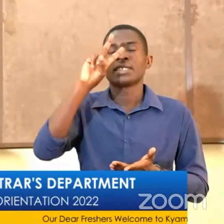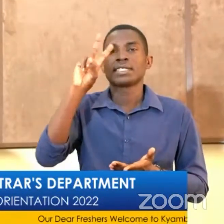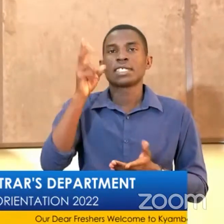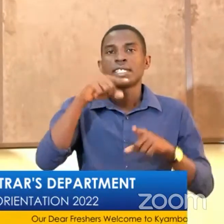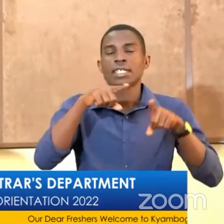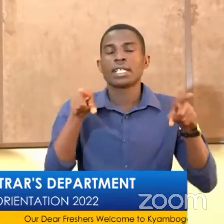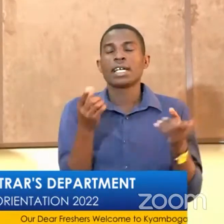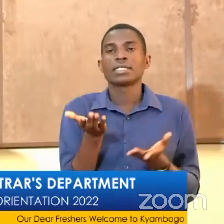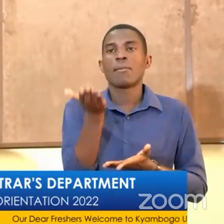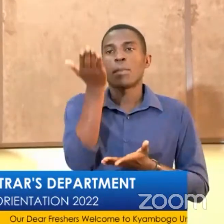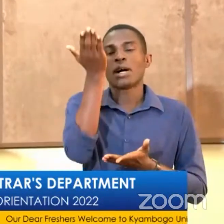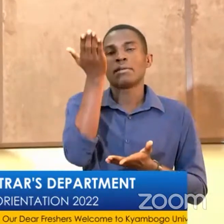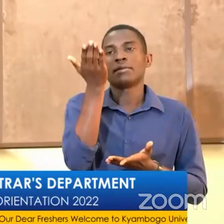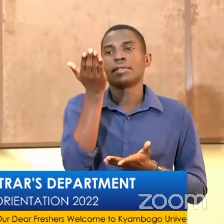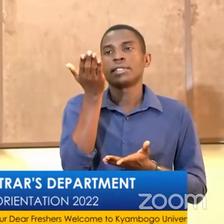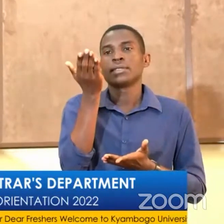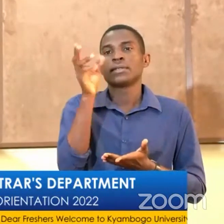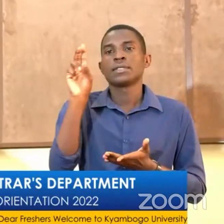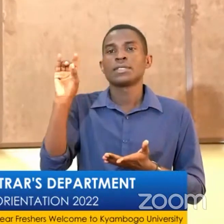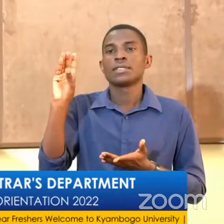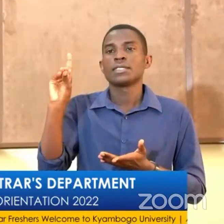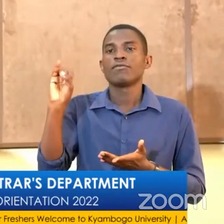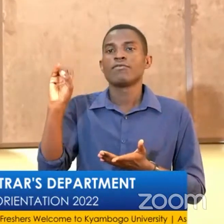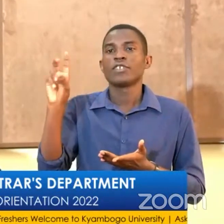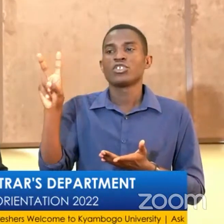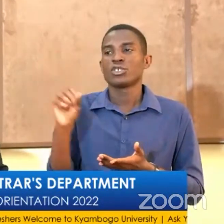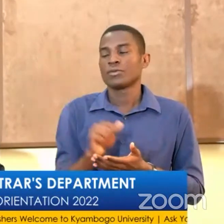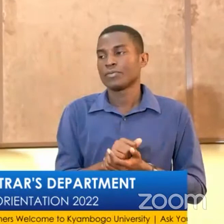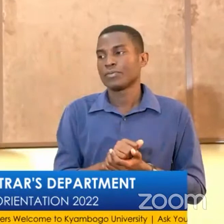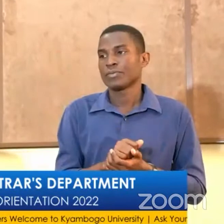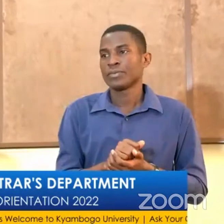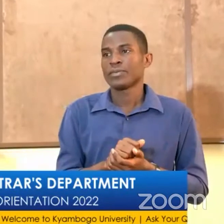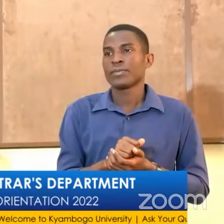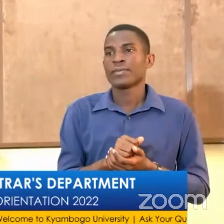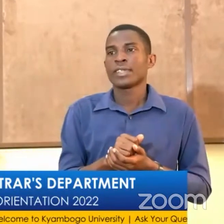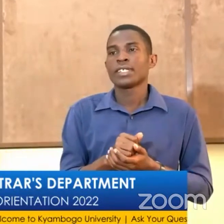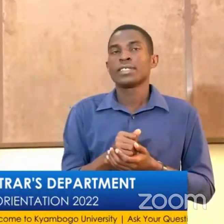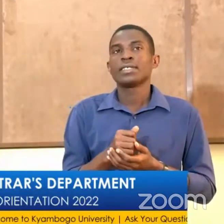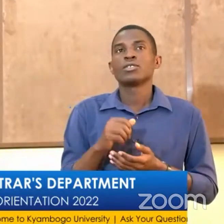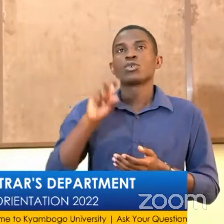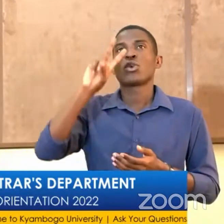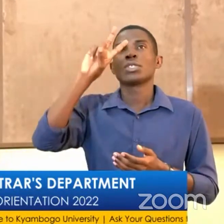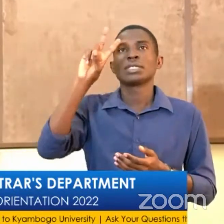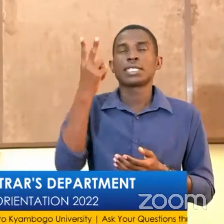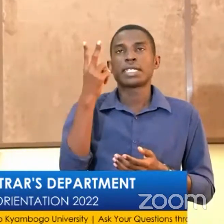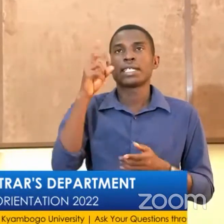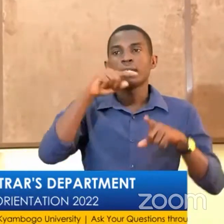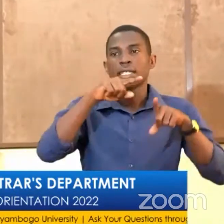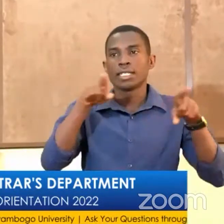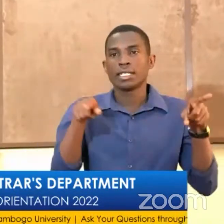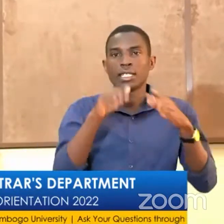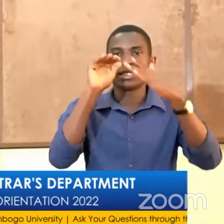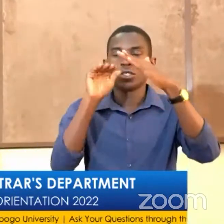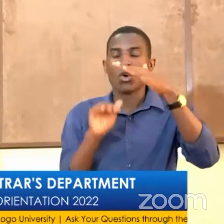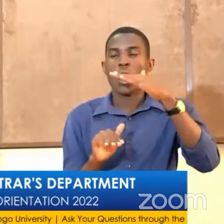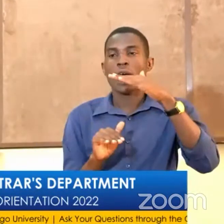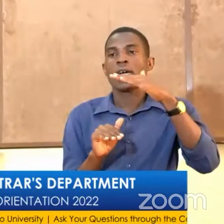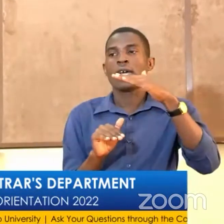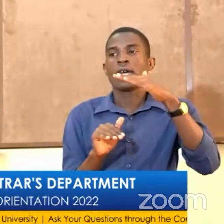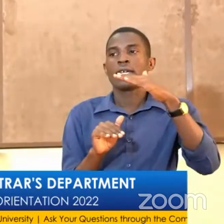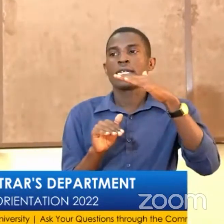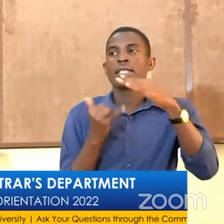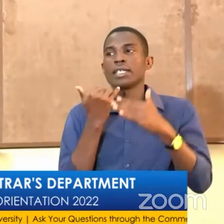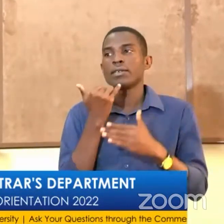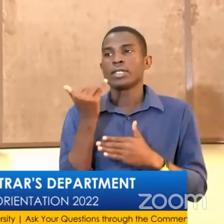class upper division. Now, second class lower division